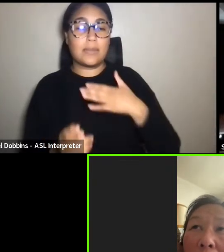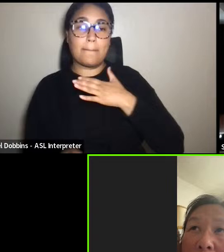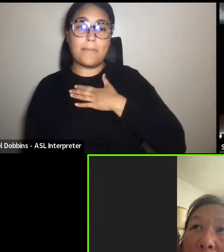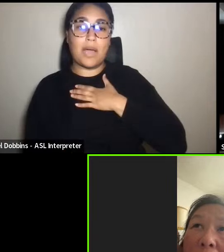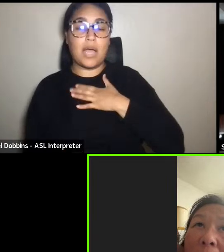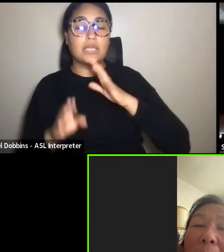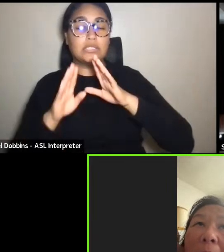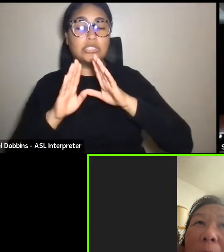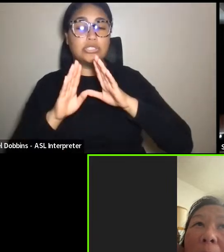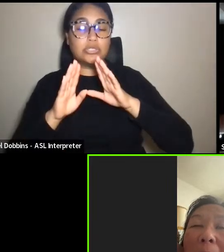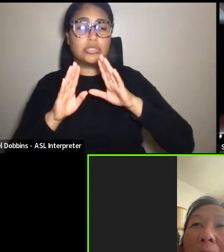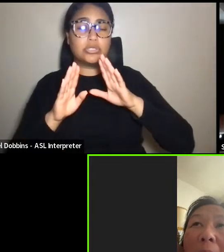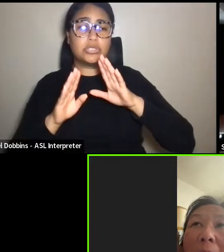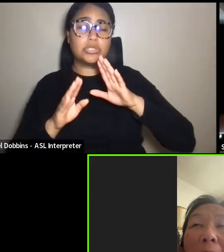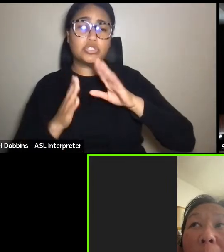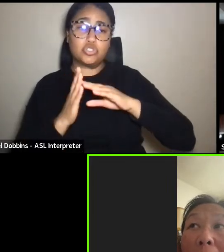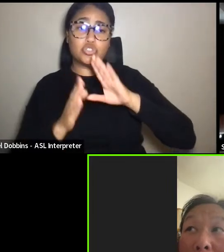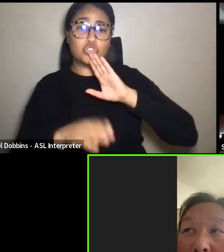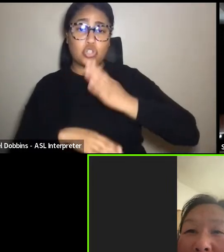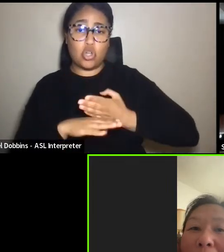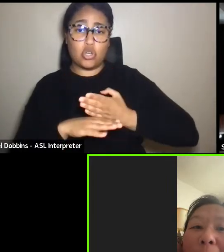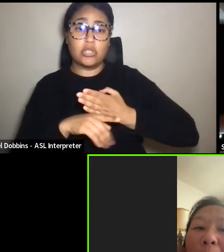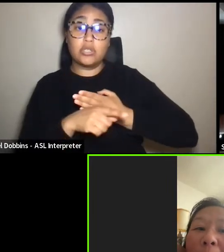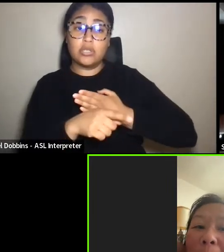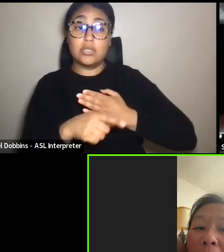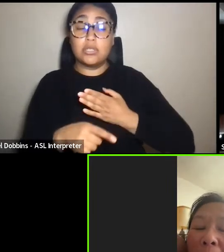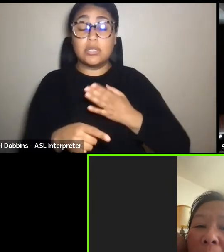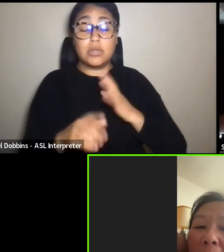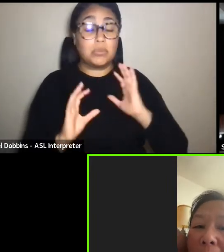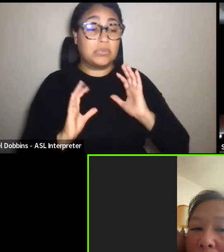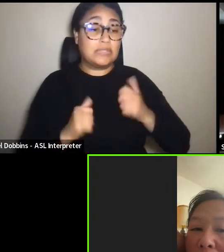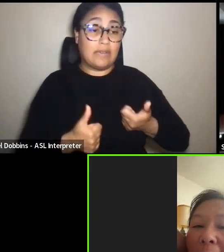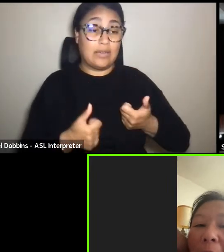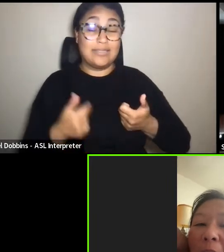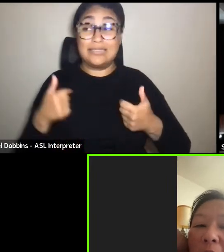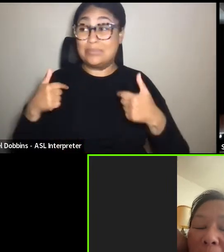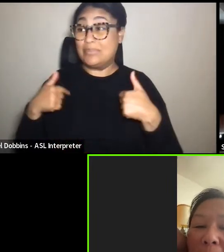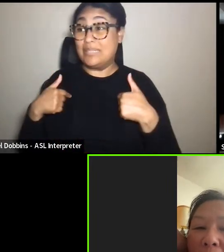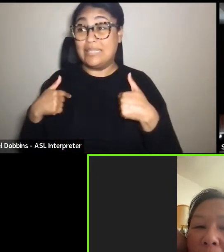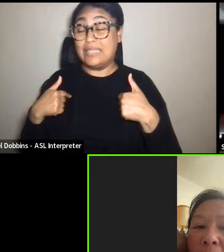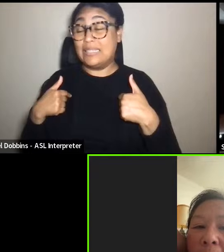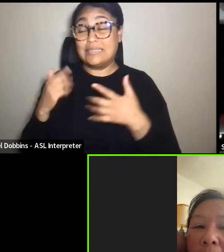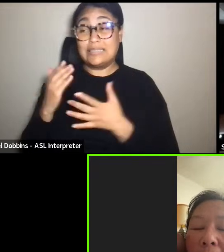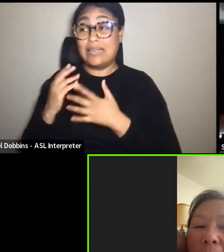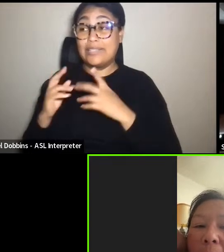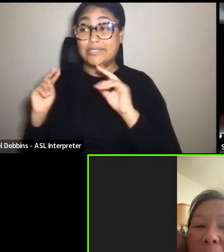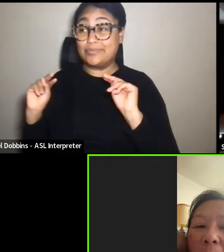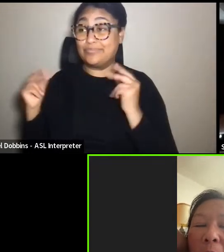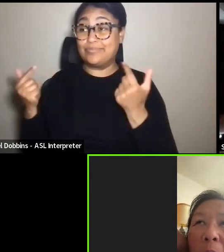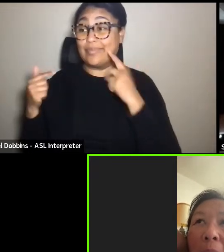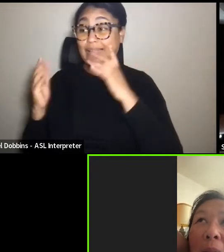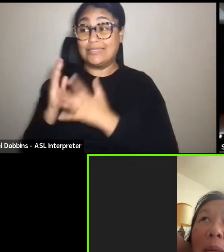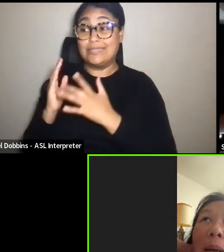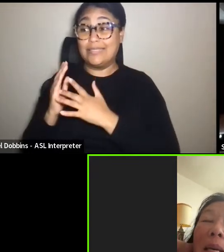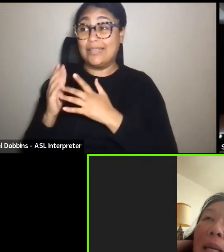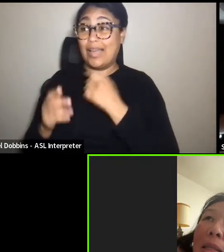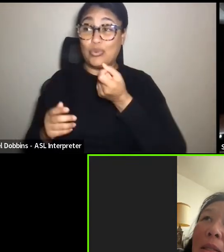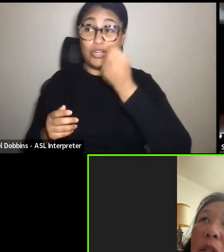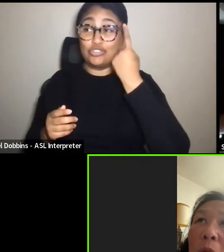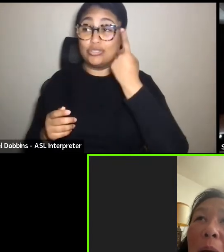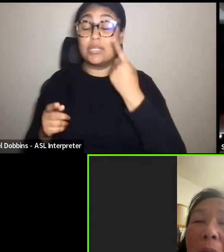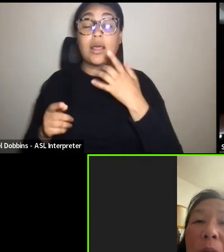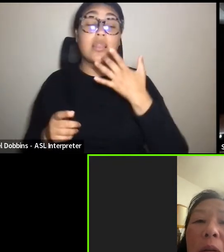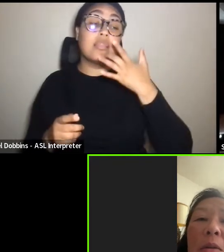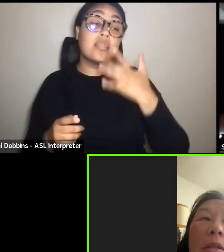my child was okay with that, but being as a parent, I'm very technically challenged myself. And so luckily my